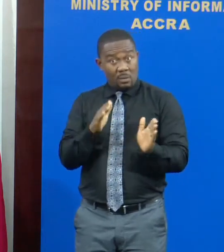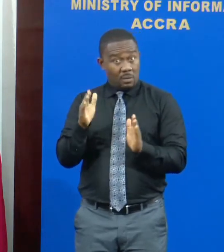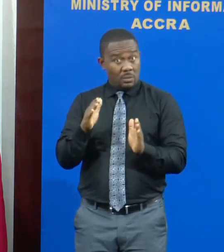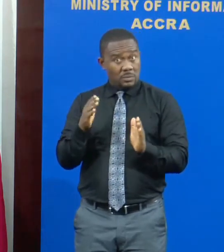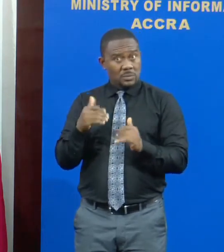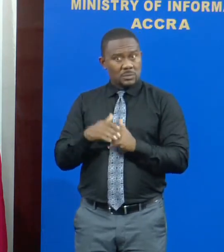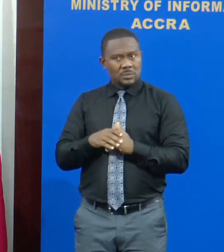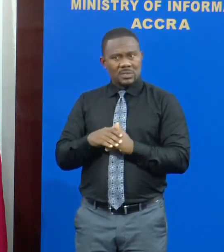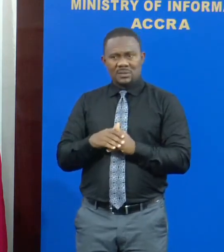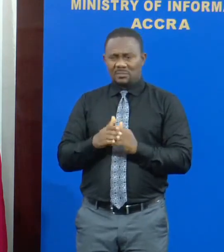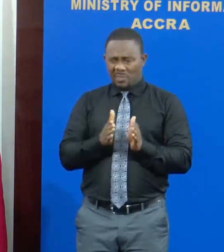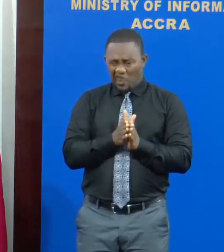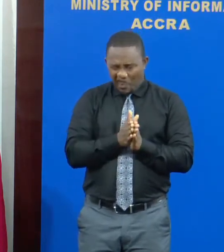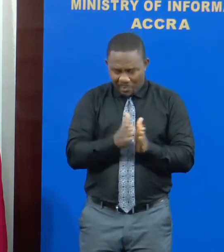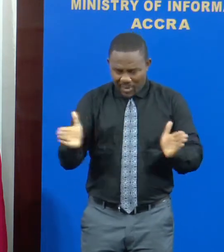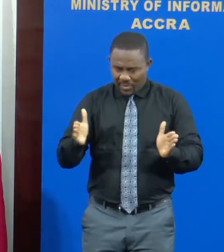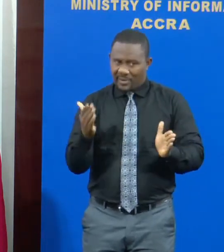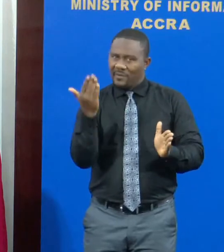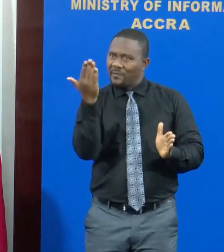a